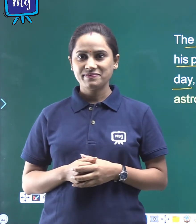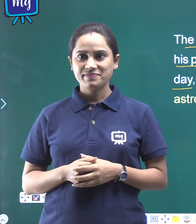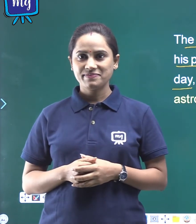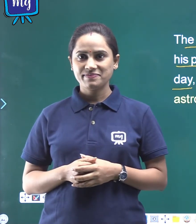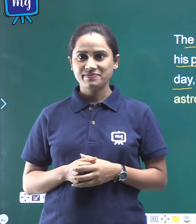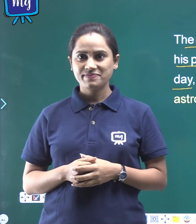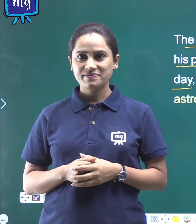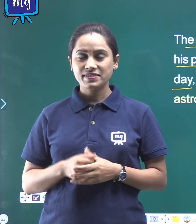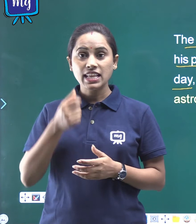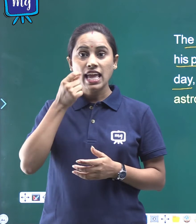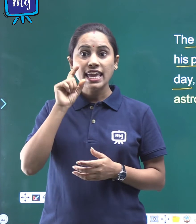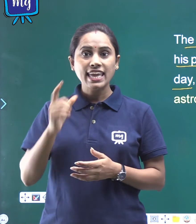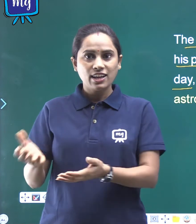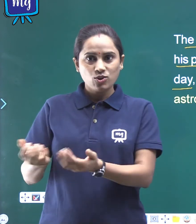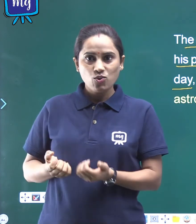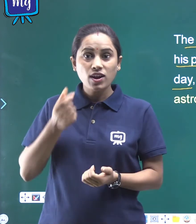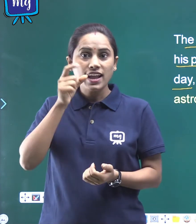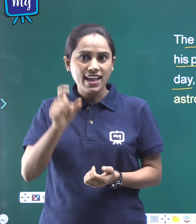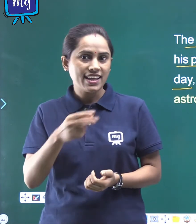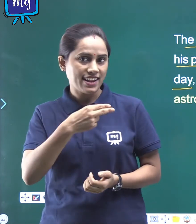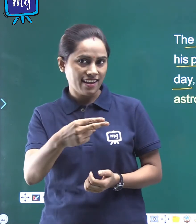he took Ranga